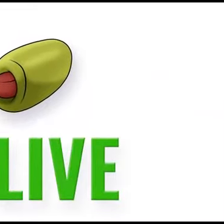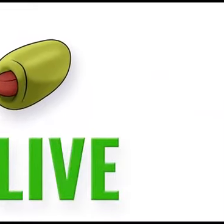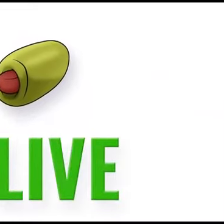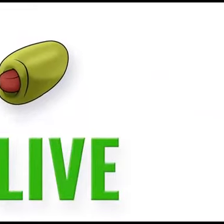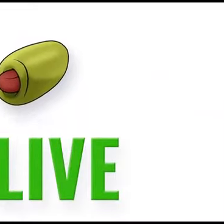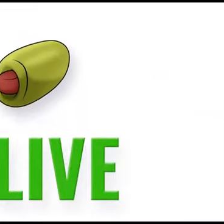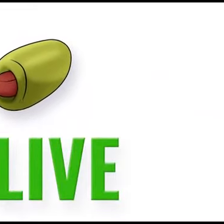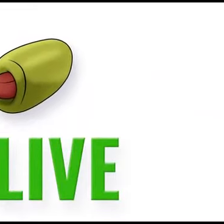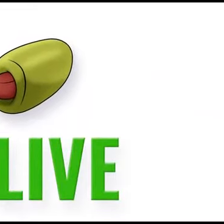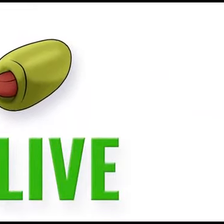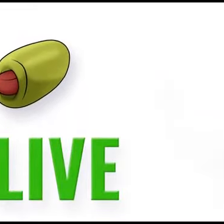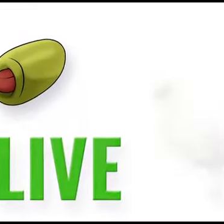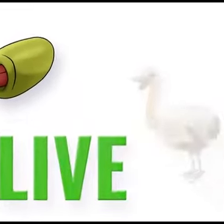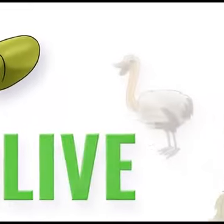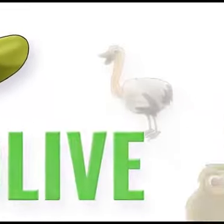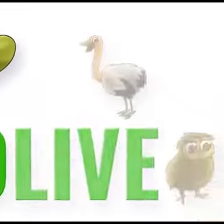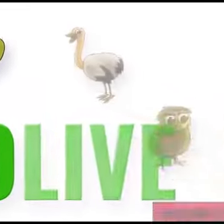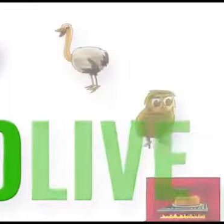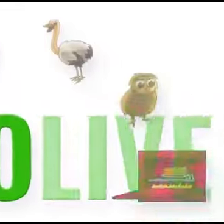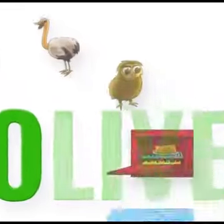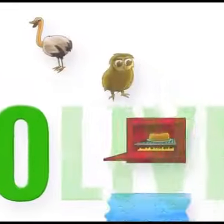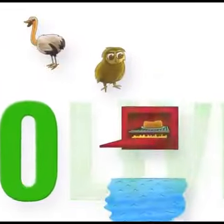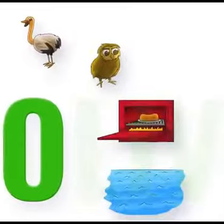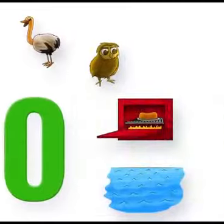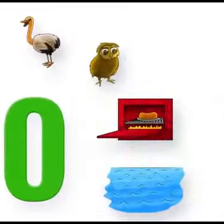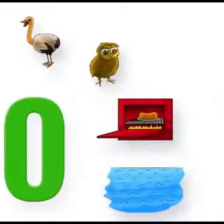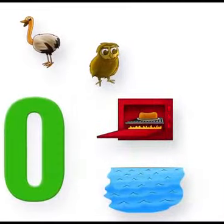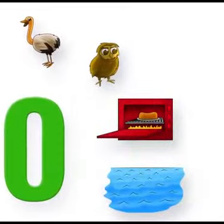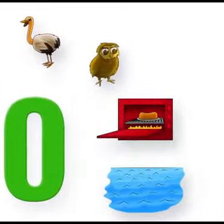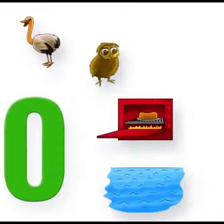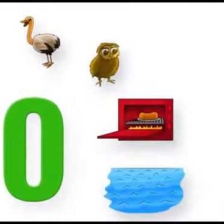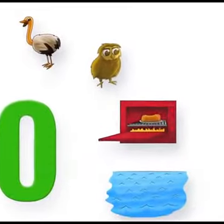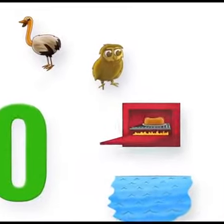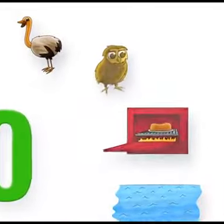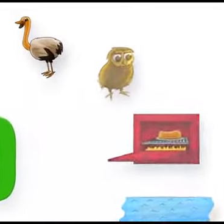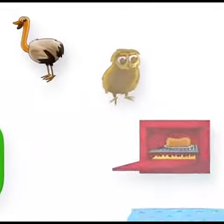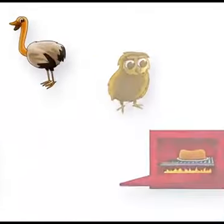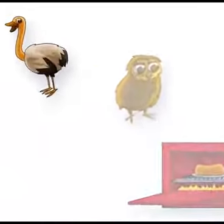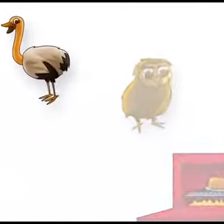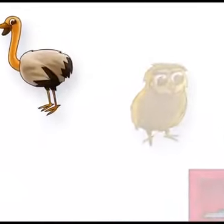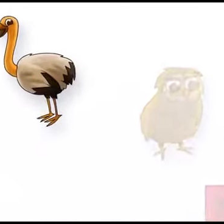Bye-bye!